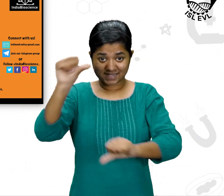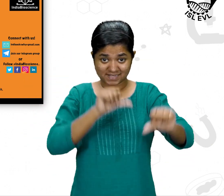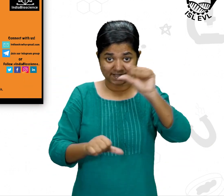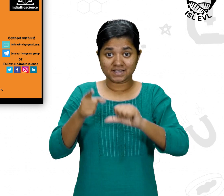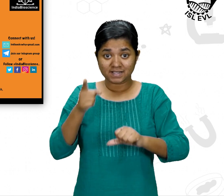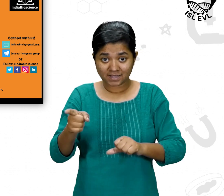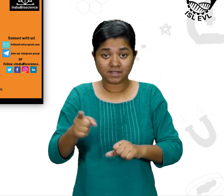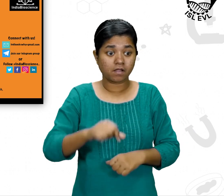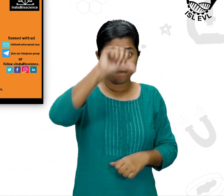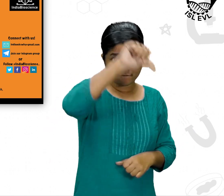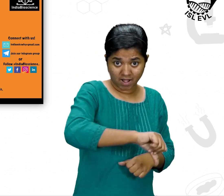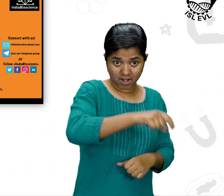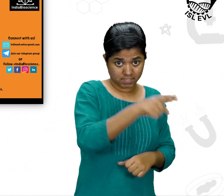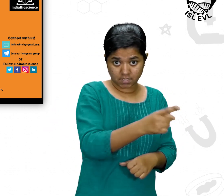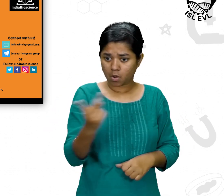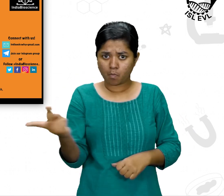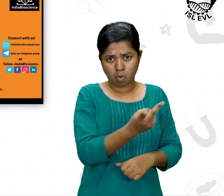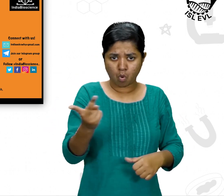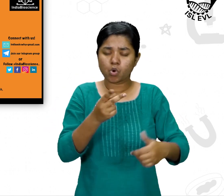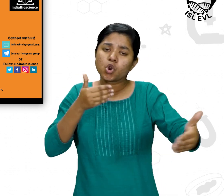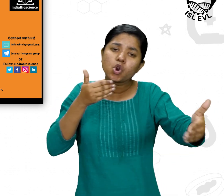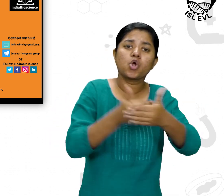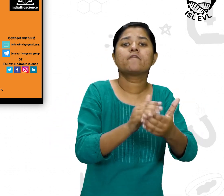sign on for that.